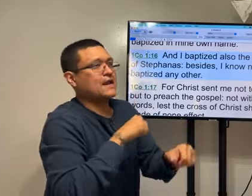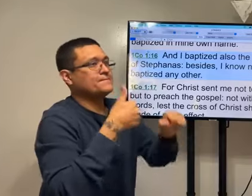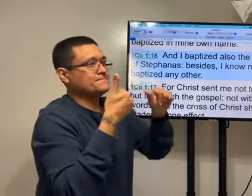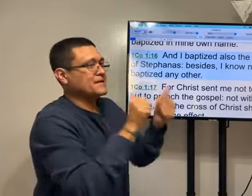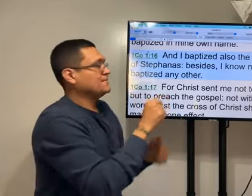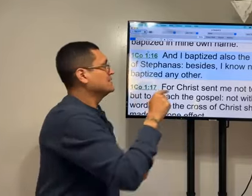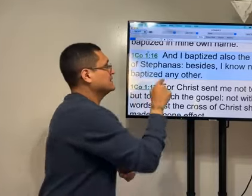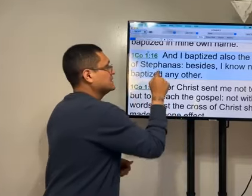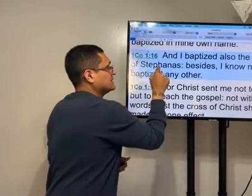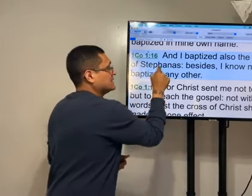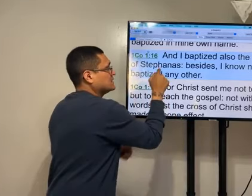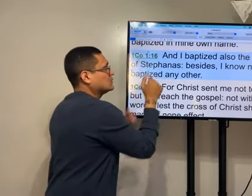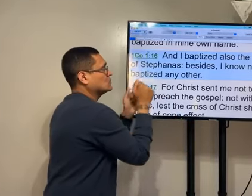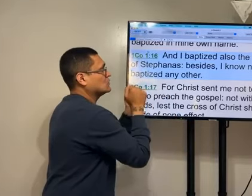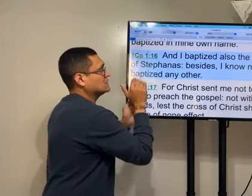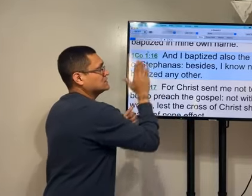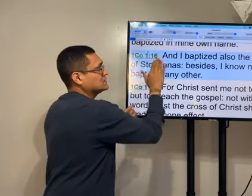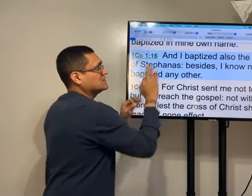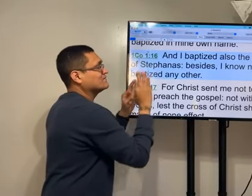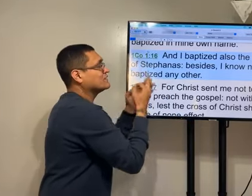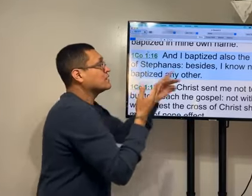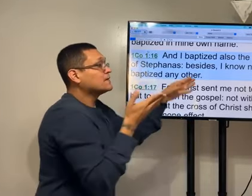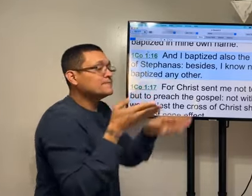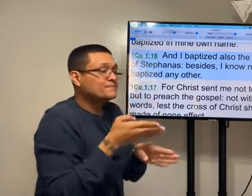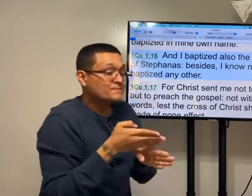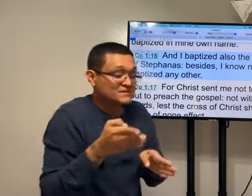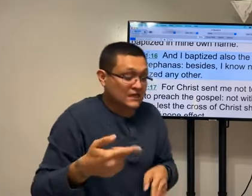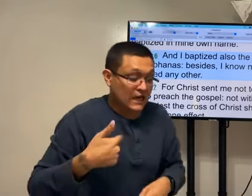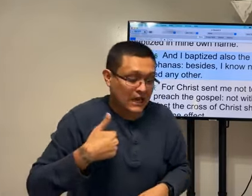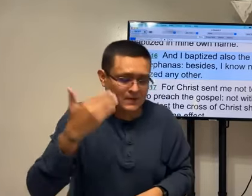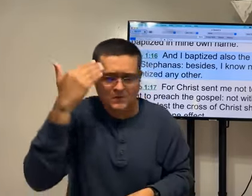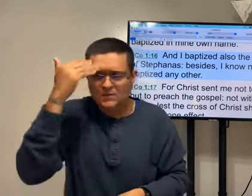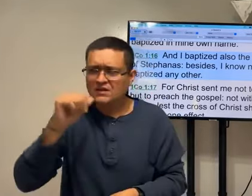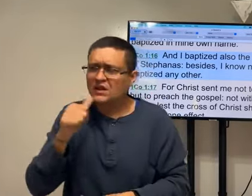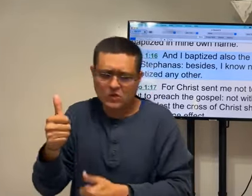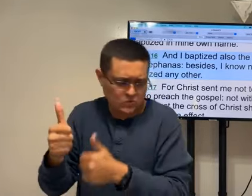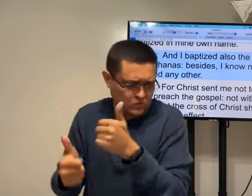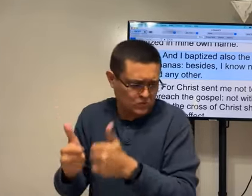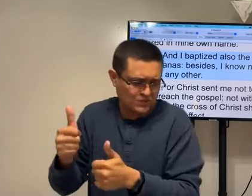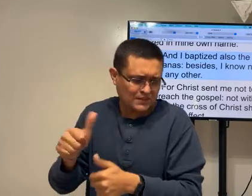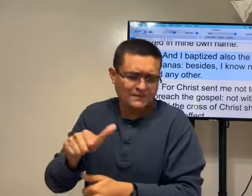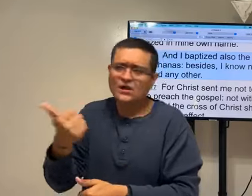And Paul says, you're right. I remember I baptized also the full family of Stephanias.